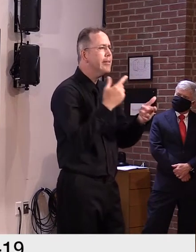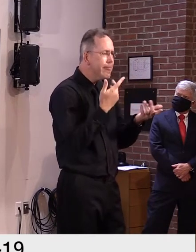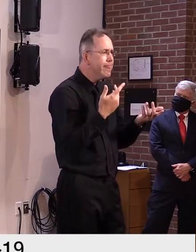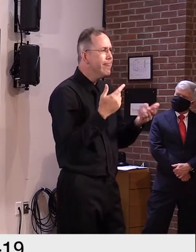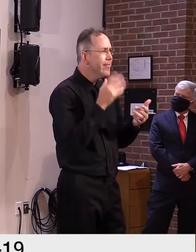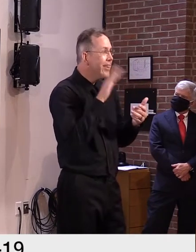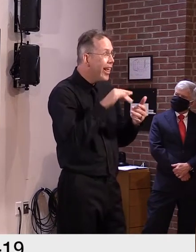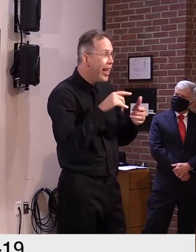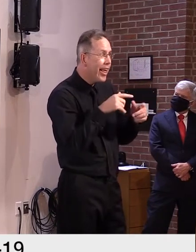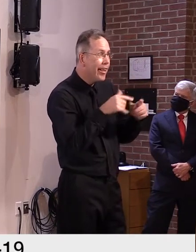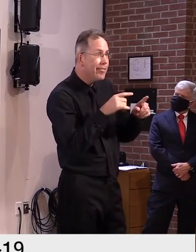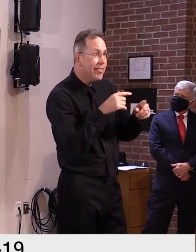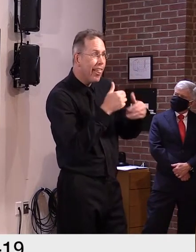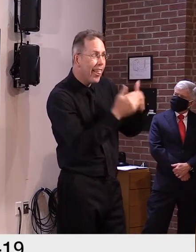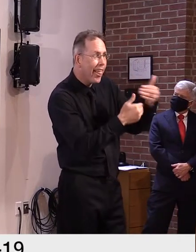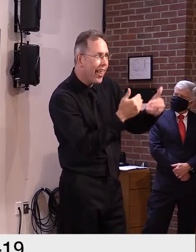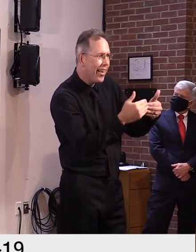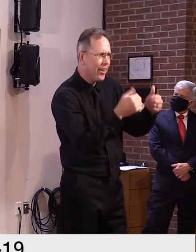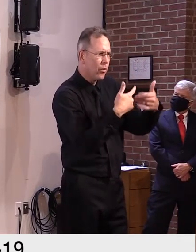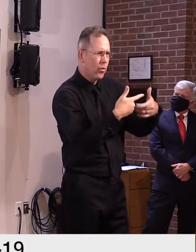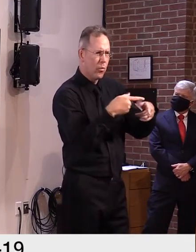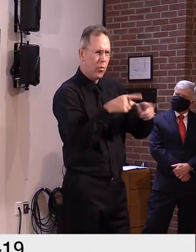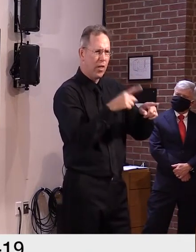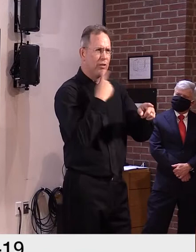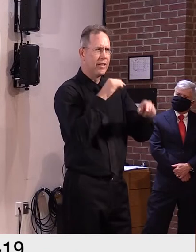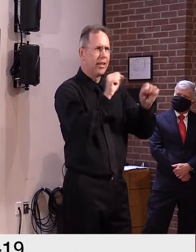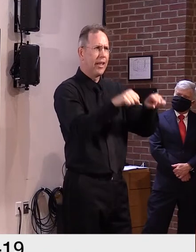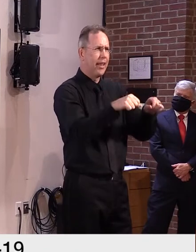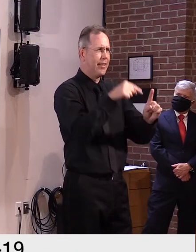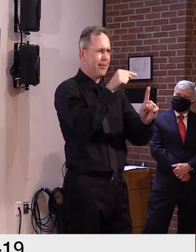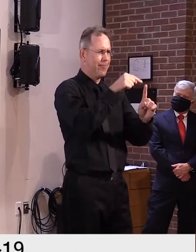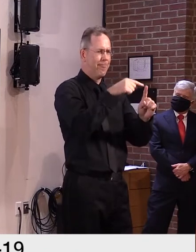the coming months or of this school year?